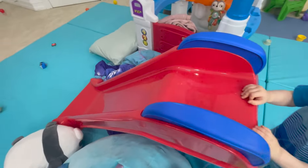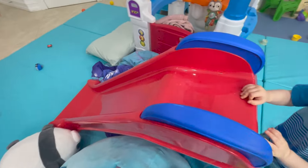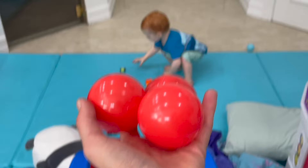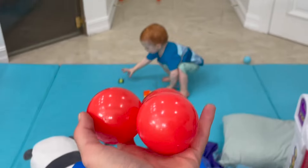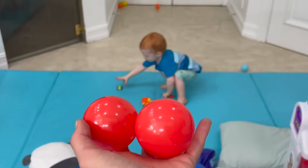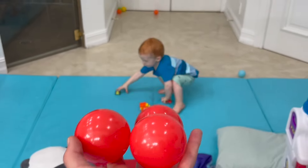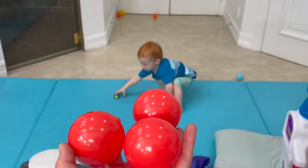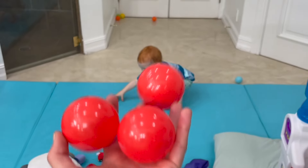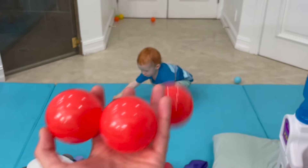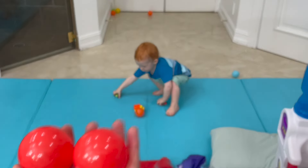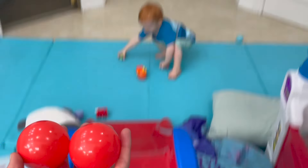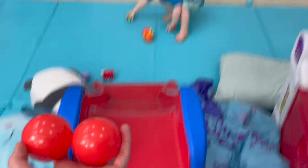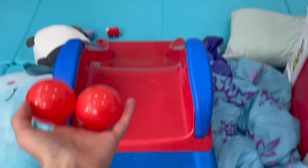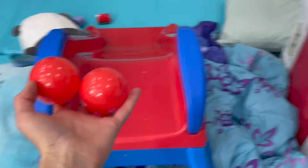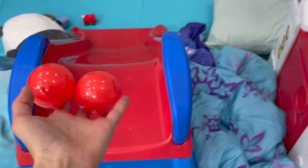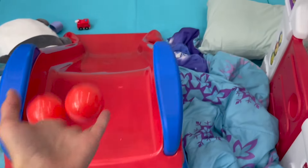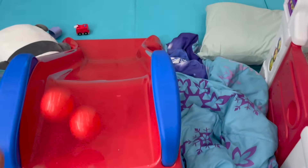What? 3 red